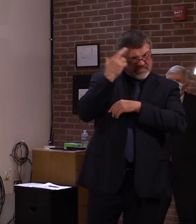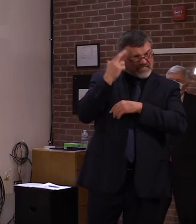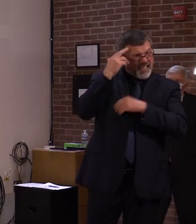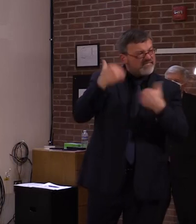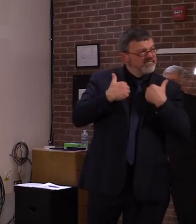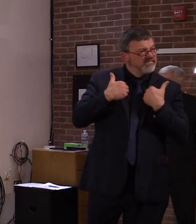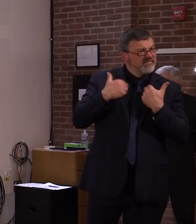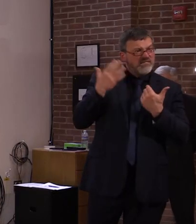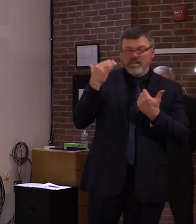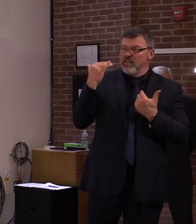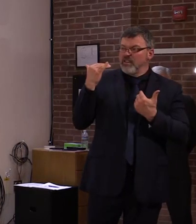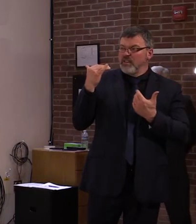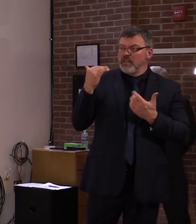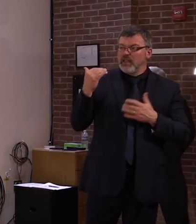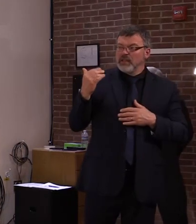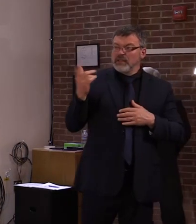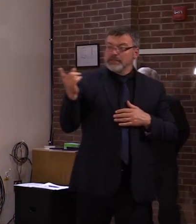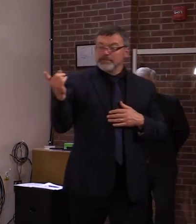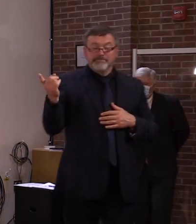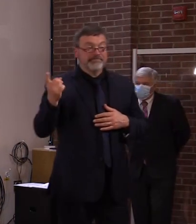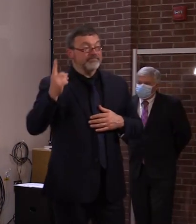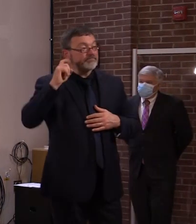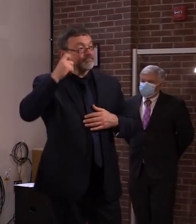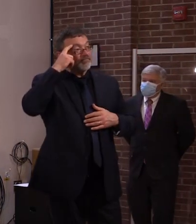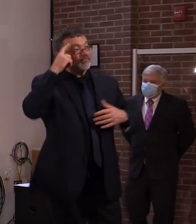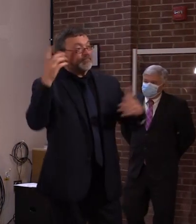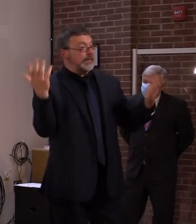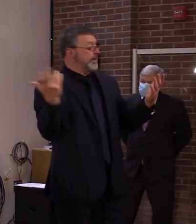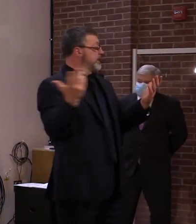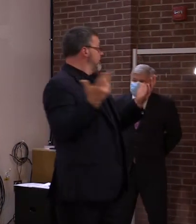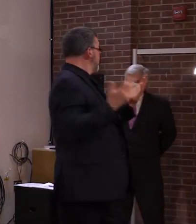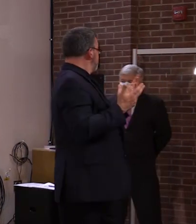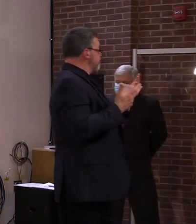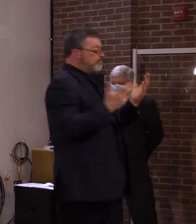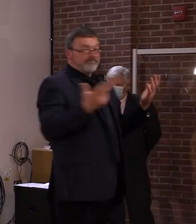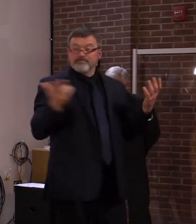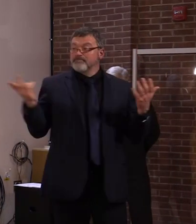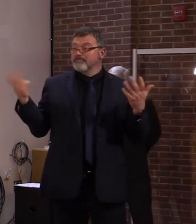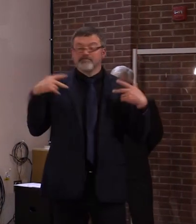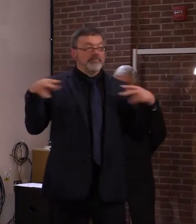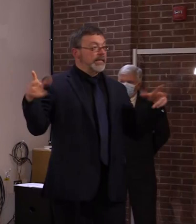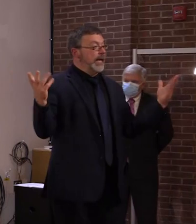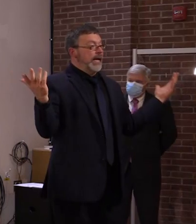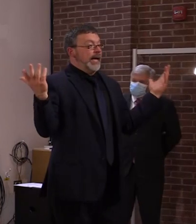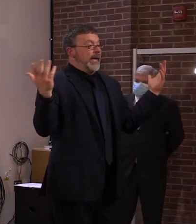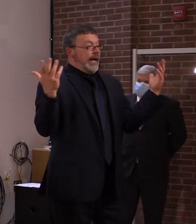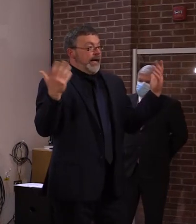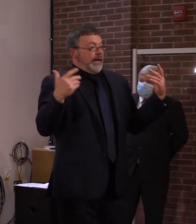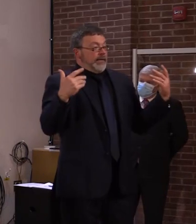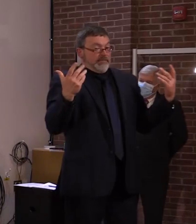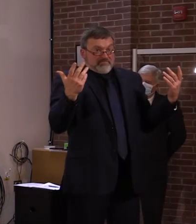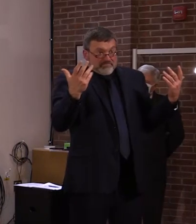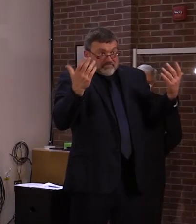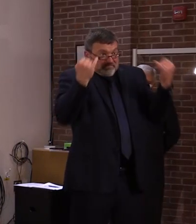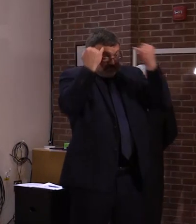It's really very difficult to know, and if you have any ideas, maybe you could let us